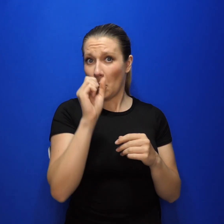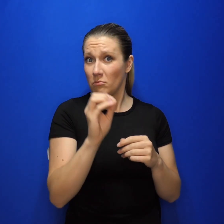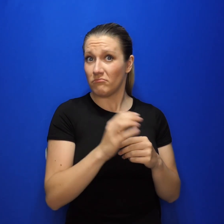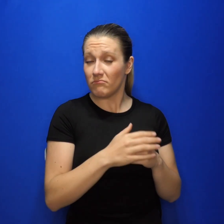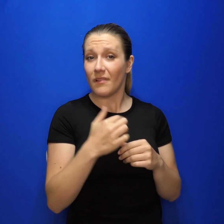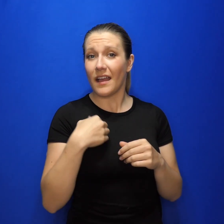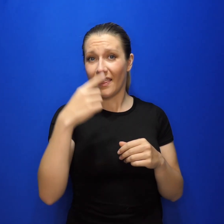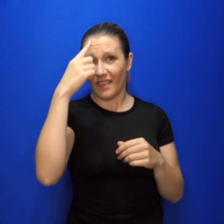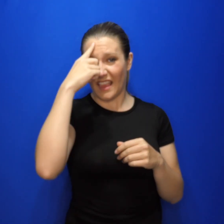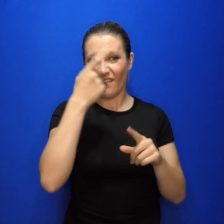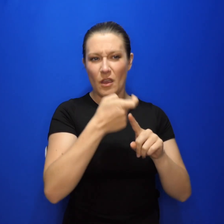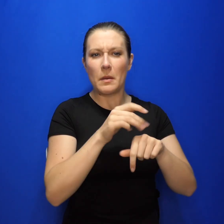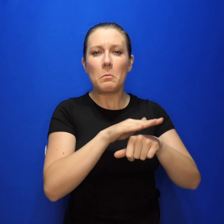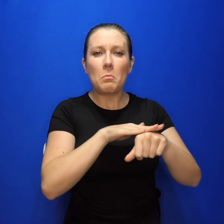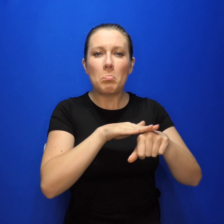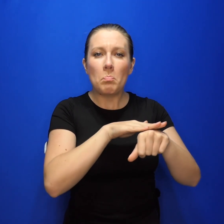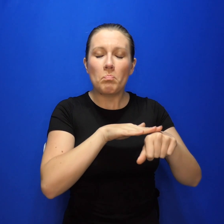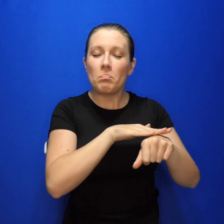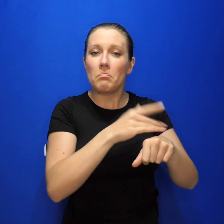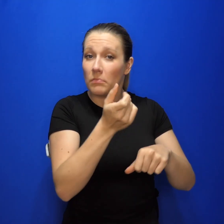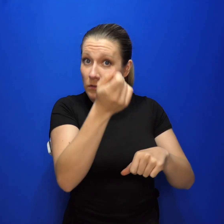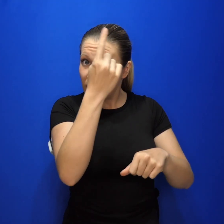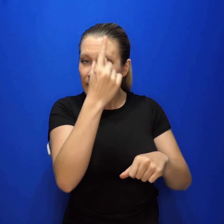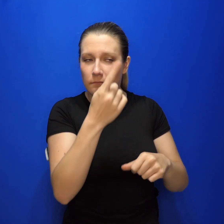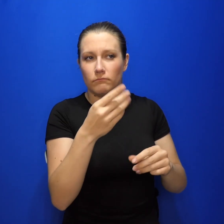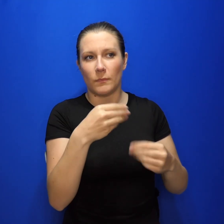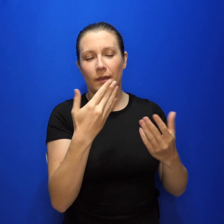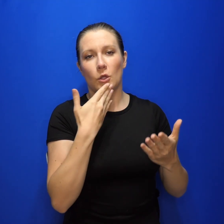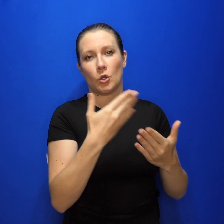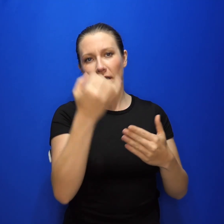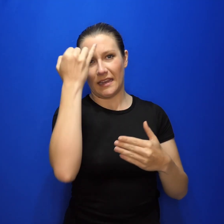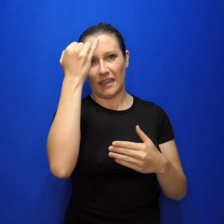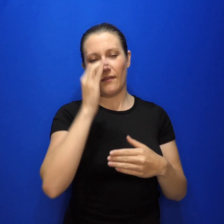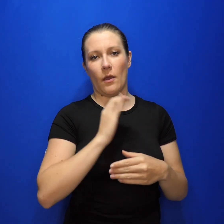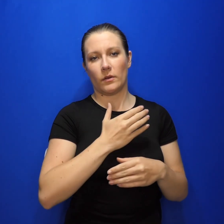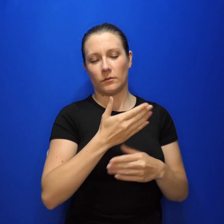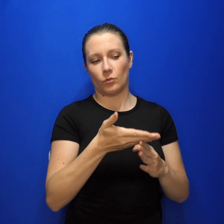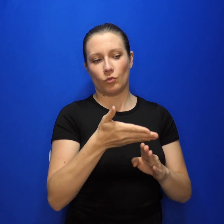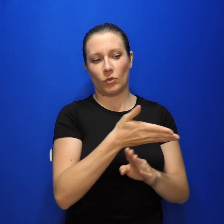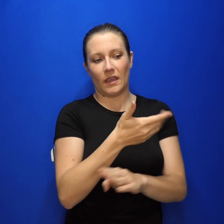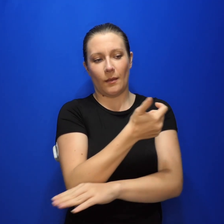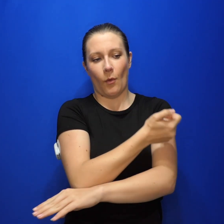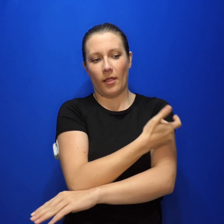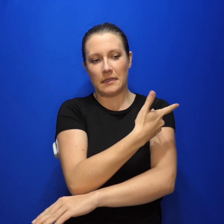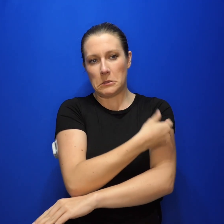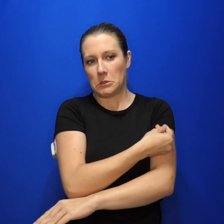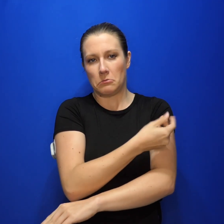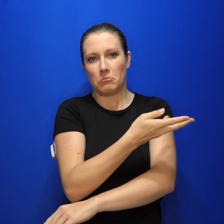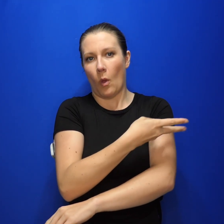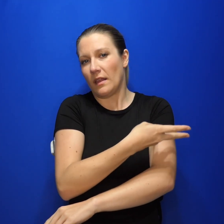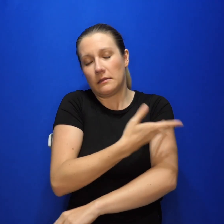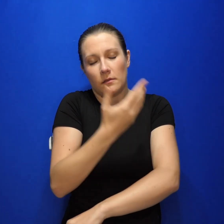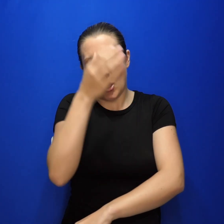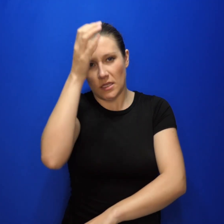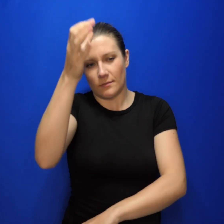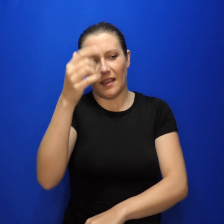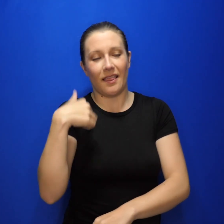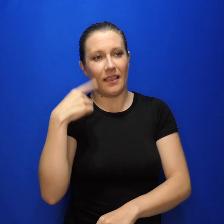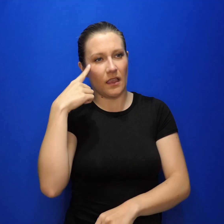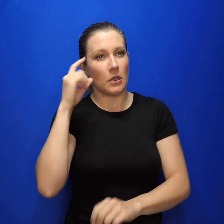so. I think from a base level, it gives a good idea of the pre-bolus concept. I mean, there's certainly a deeper dive into it, but other